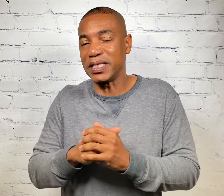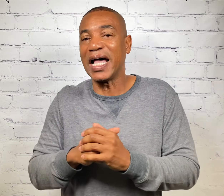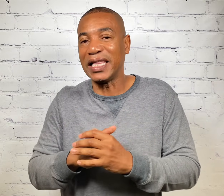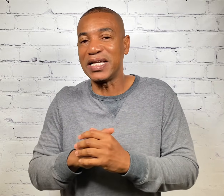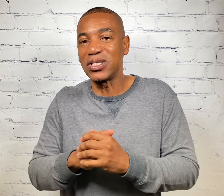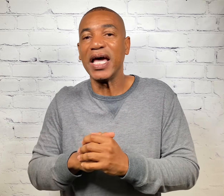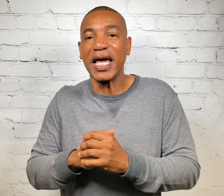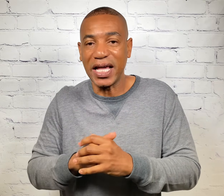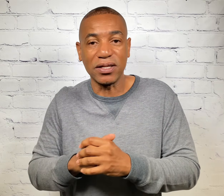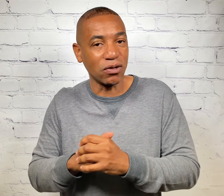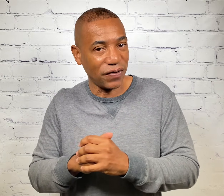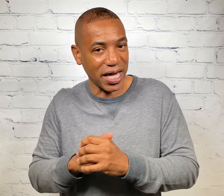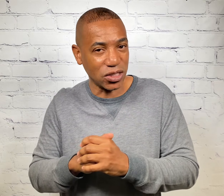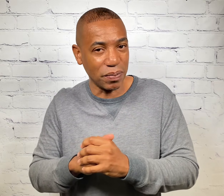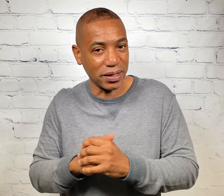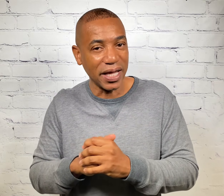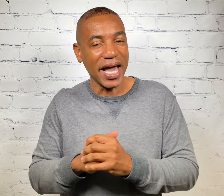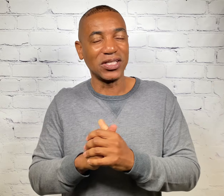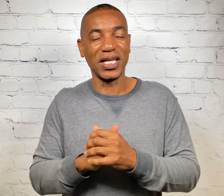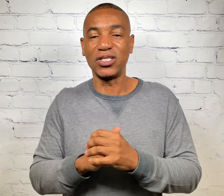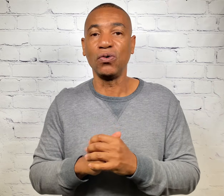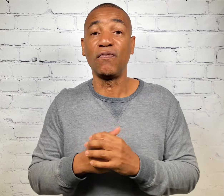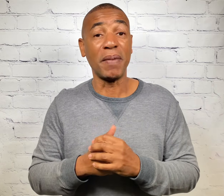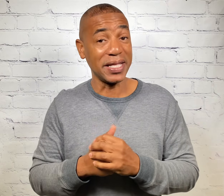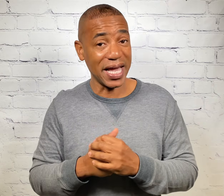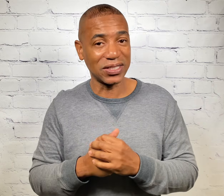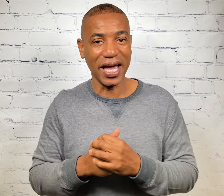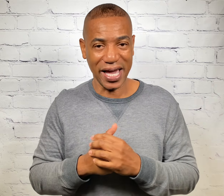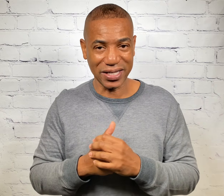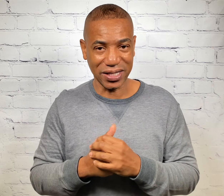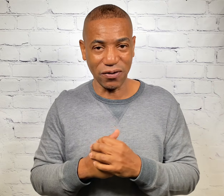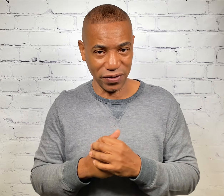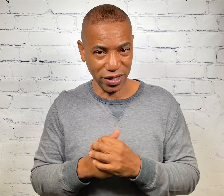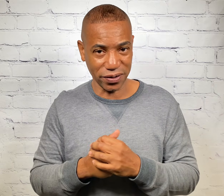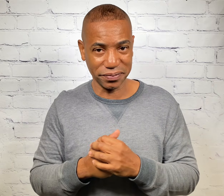not least, hit the notification button and stay tuned for my next ASL video.